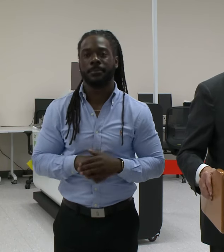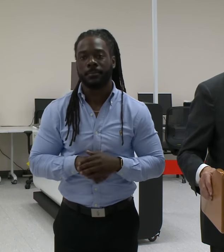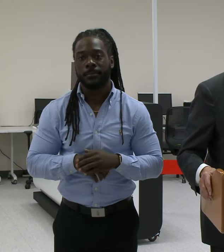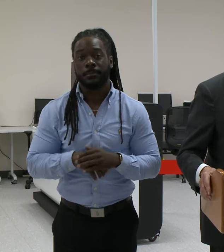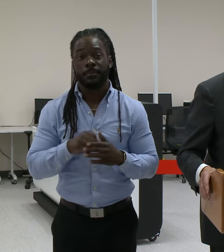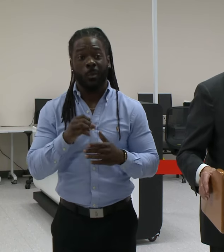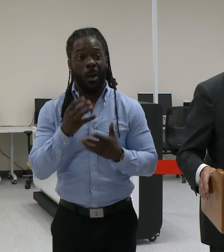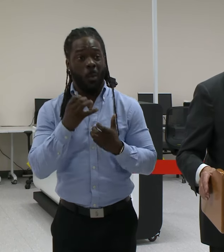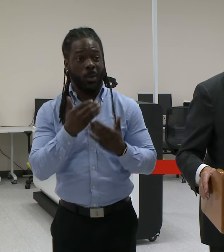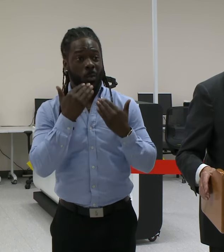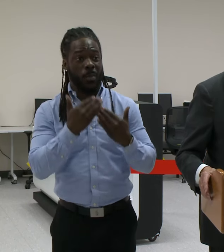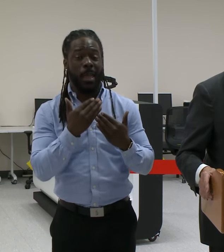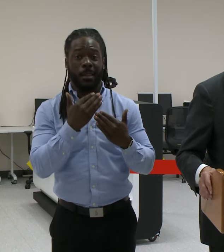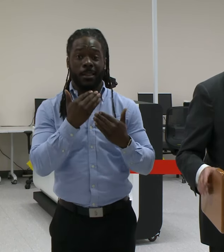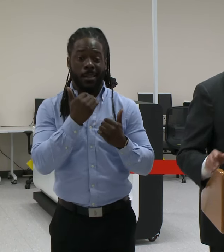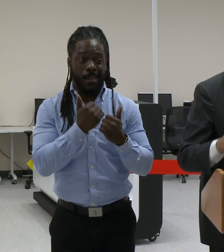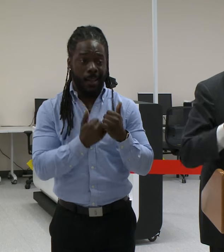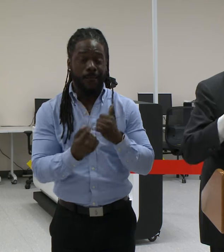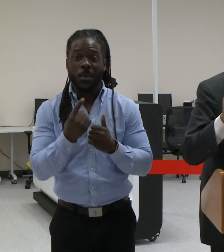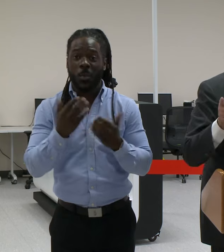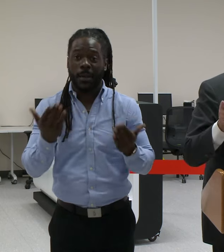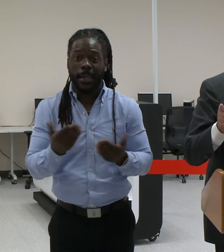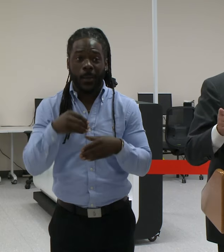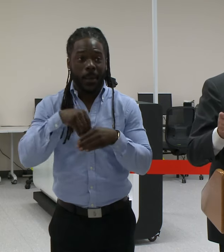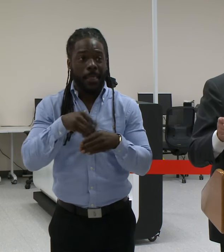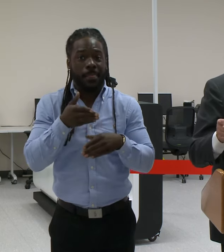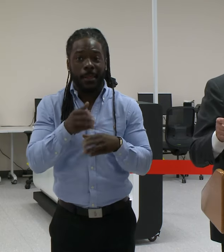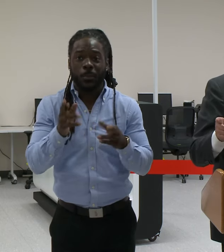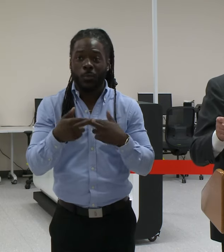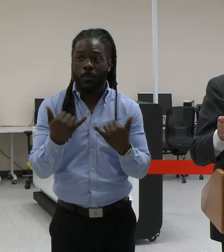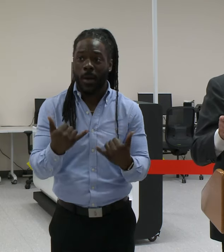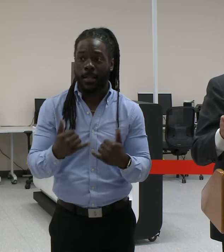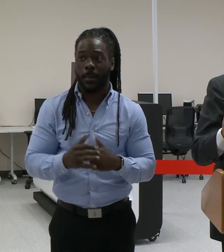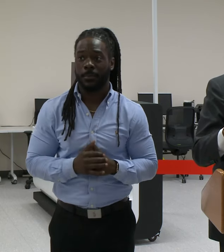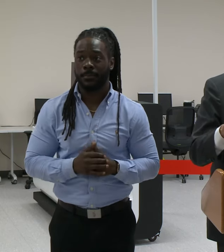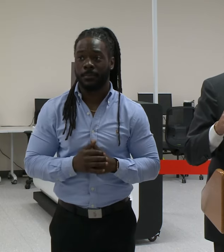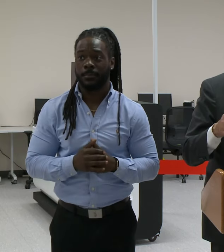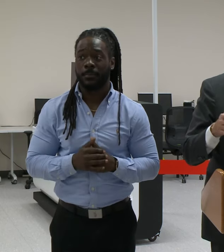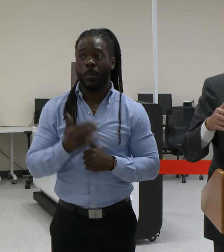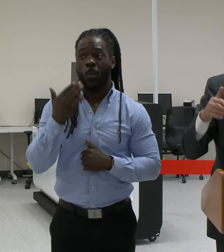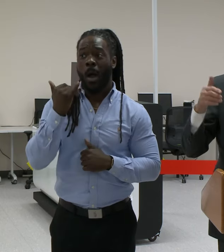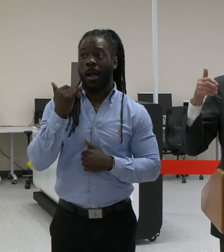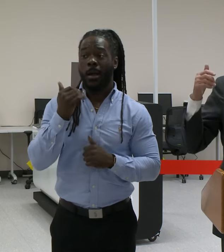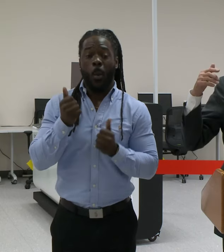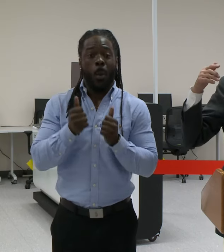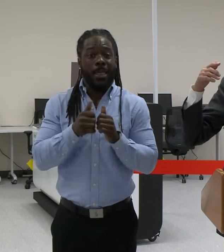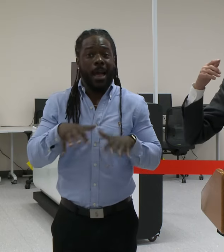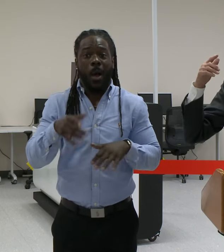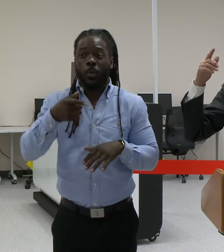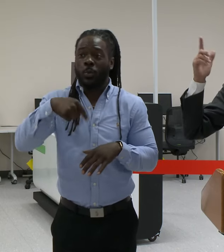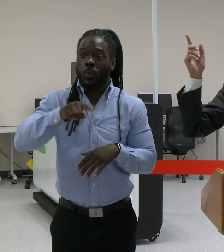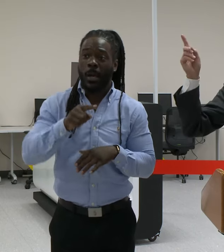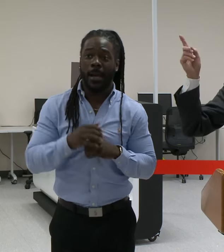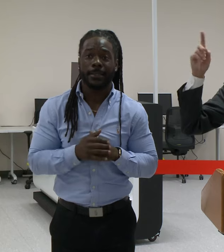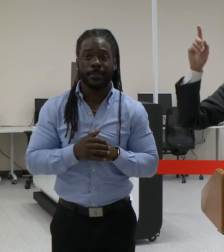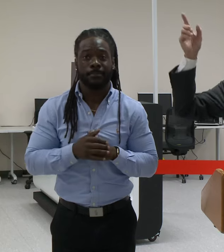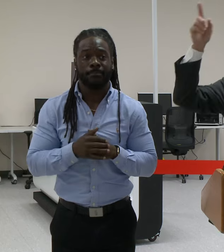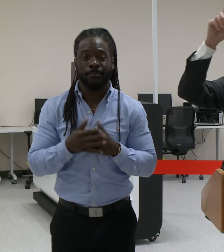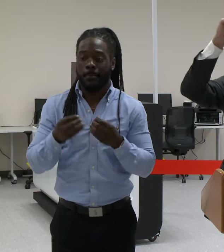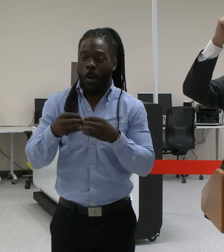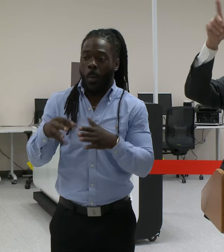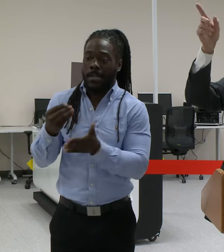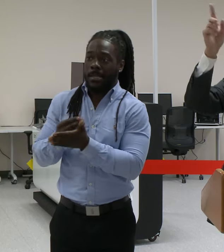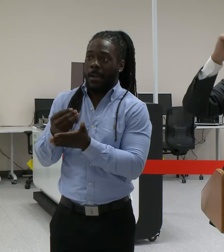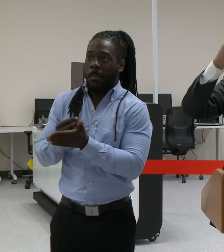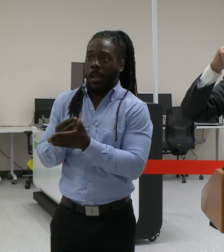And so I want to thank each and every one of you in this room, because without you, it would be a waste of money to